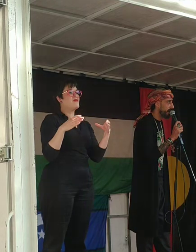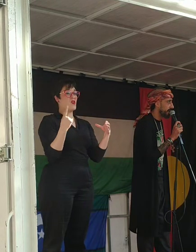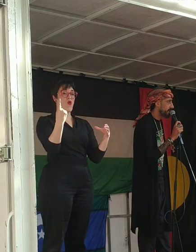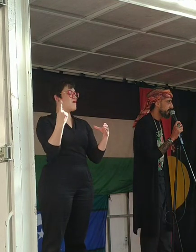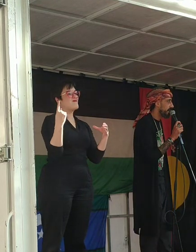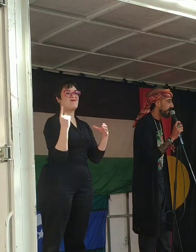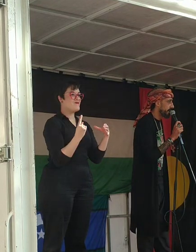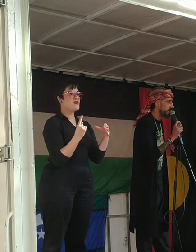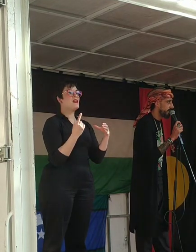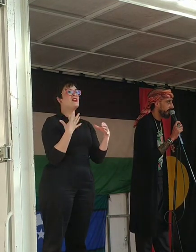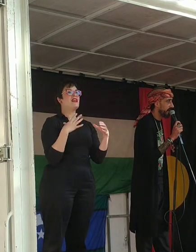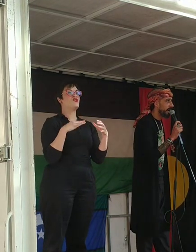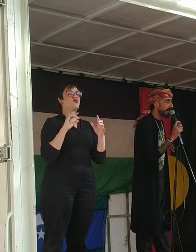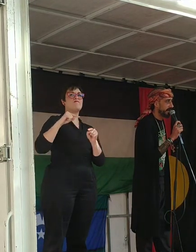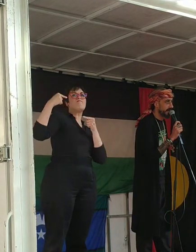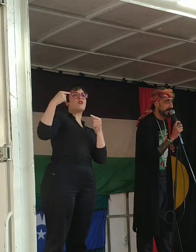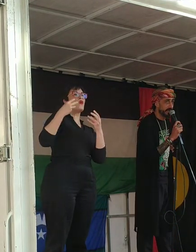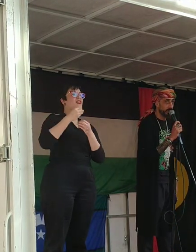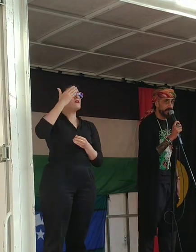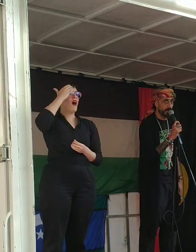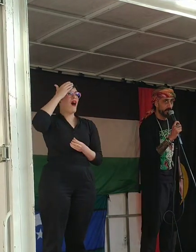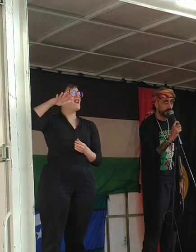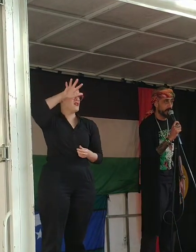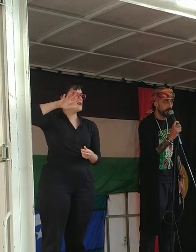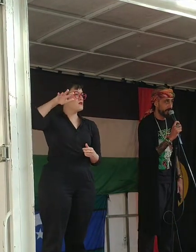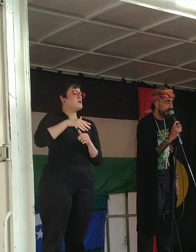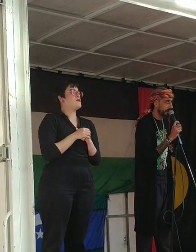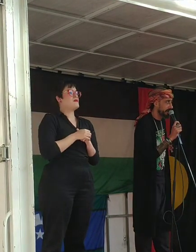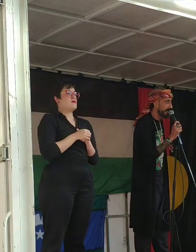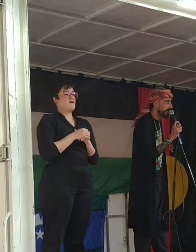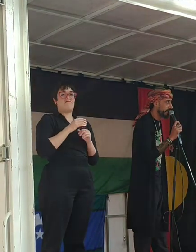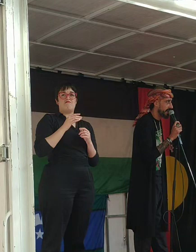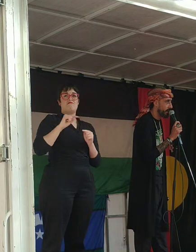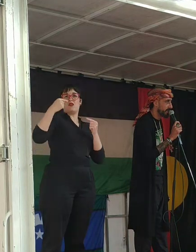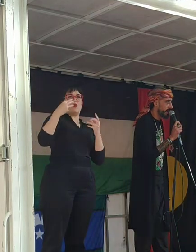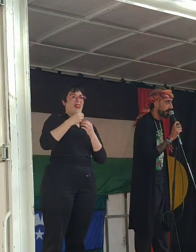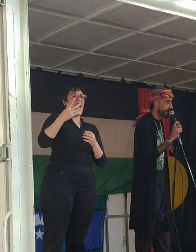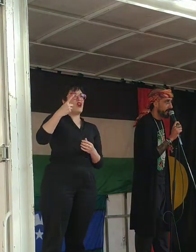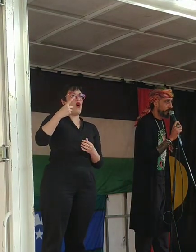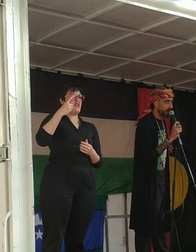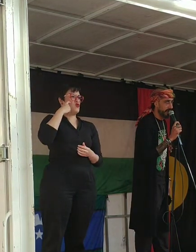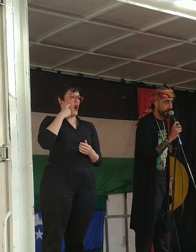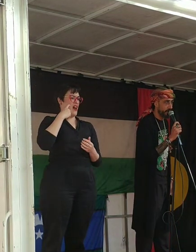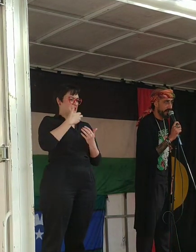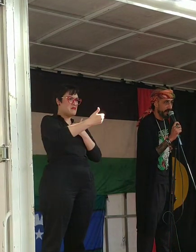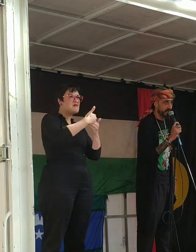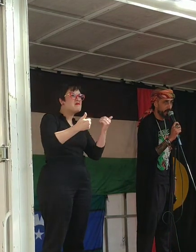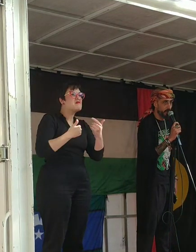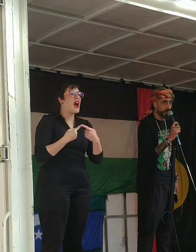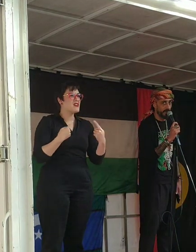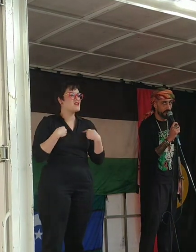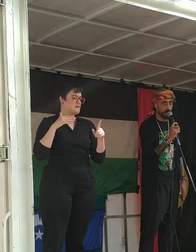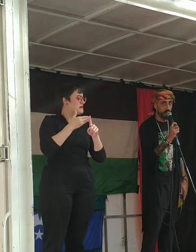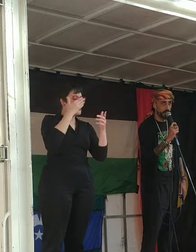the enemy, against the Zionist entity, and against anyone that will try to divide us until the day we die. So we carry on the